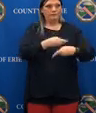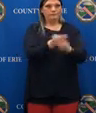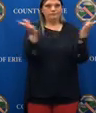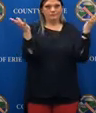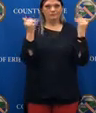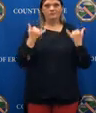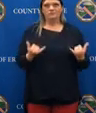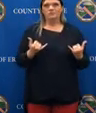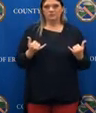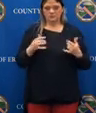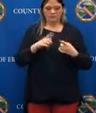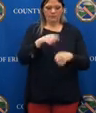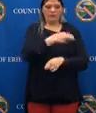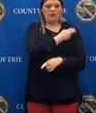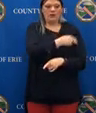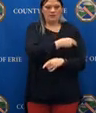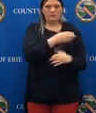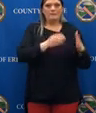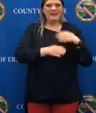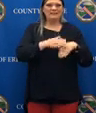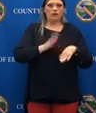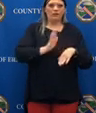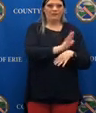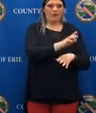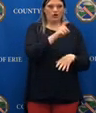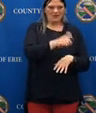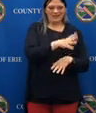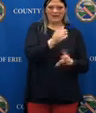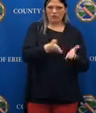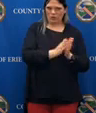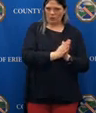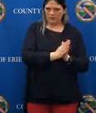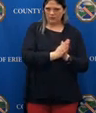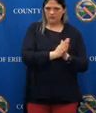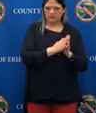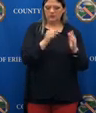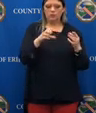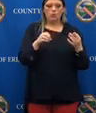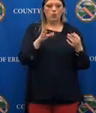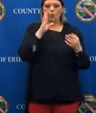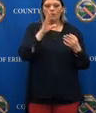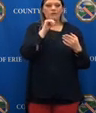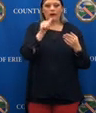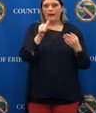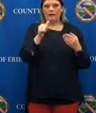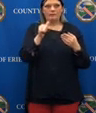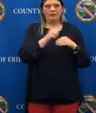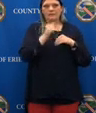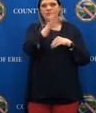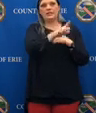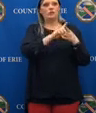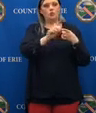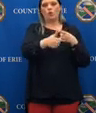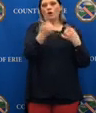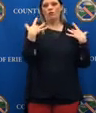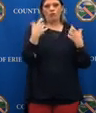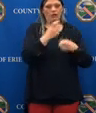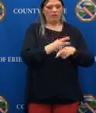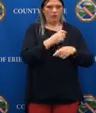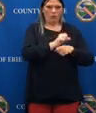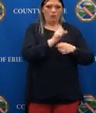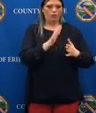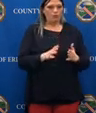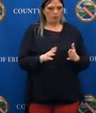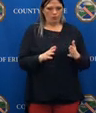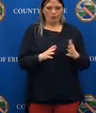today to hospitals based on need and request. So this will not be going to other healthcare workers, but